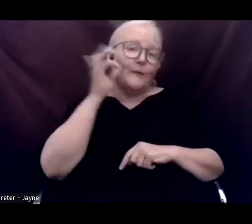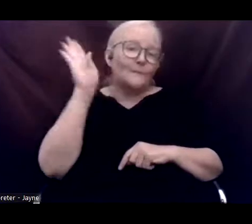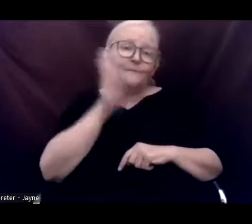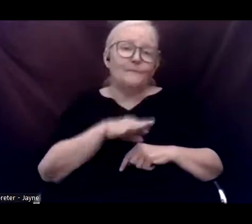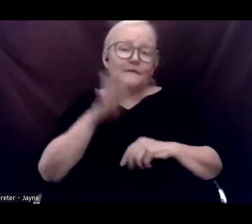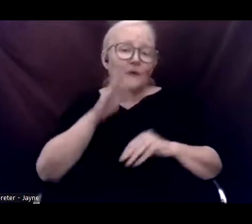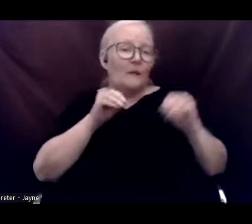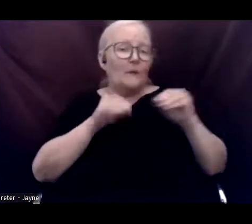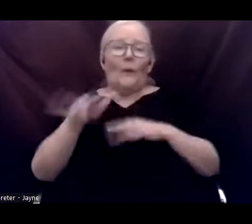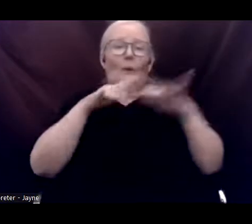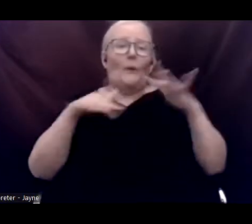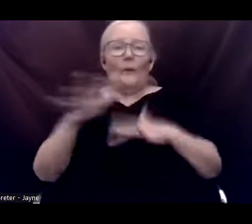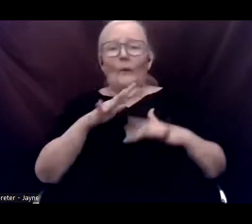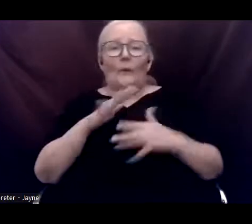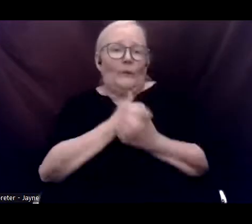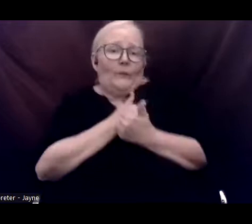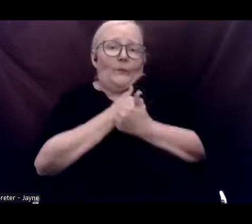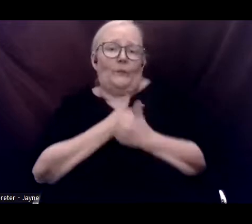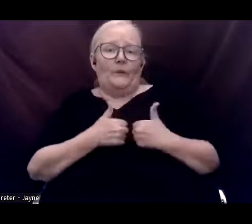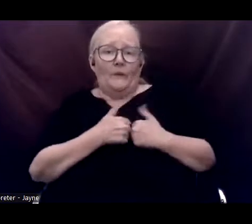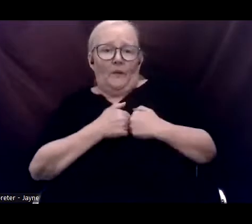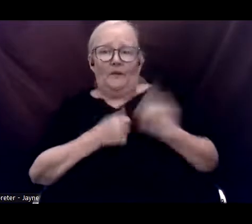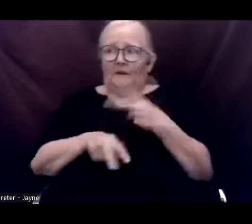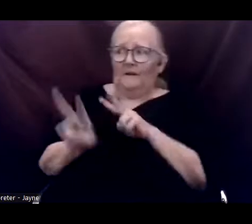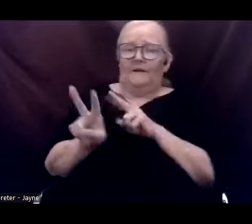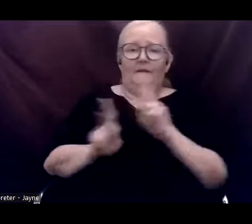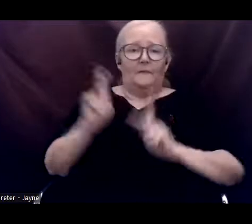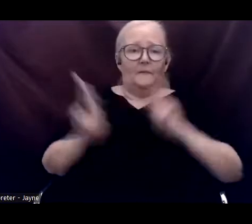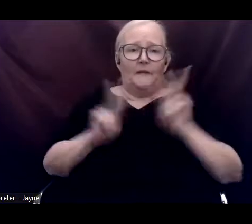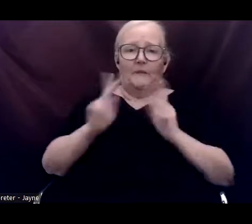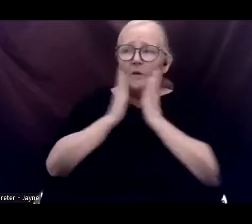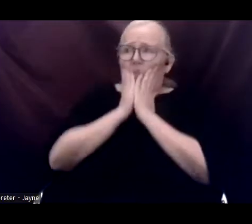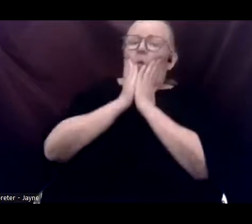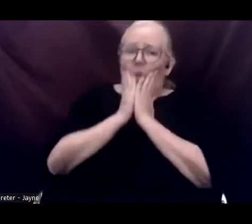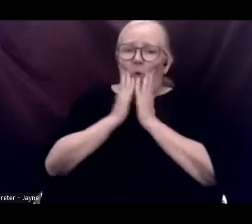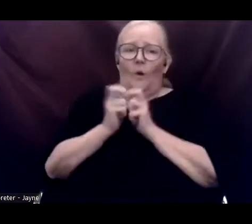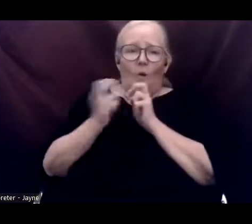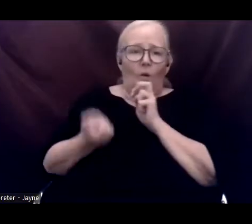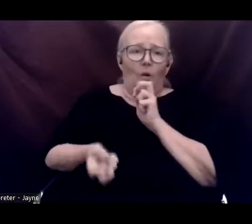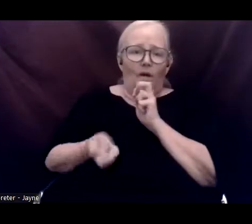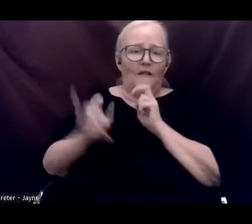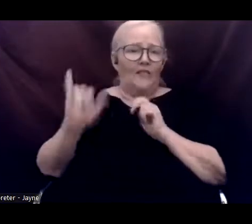vast amorous past gaze at the human race aghast. The lusty